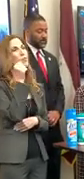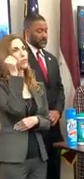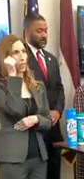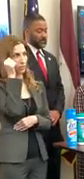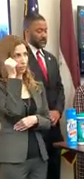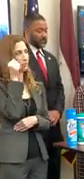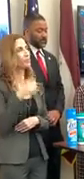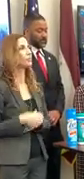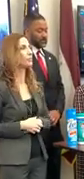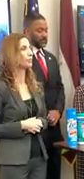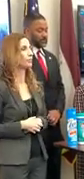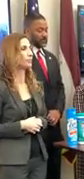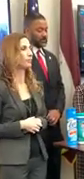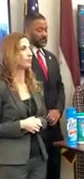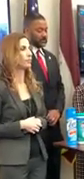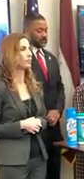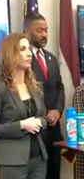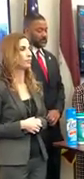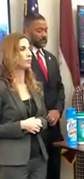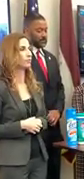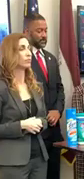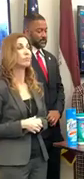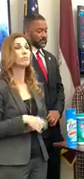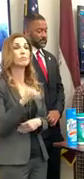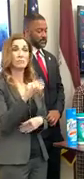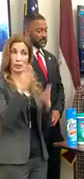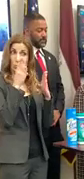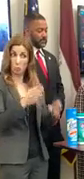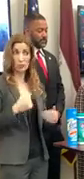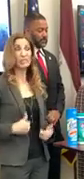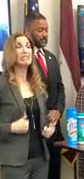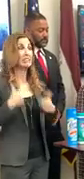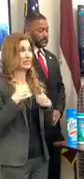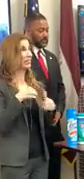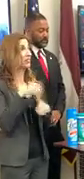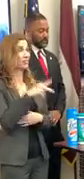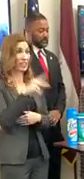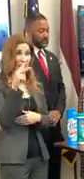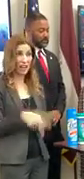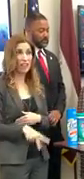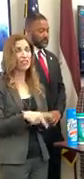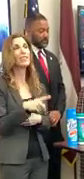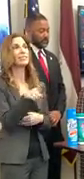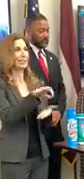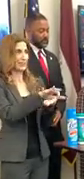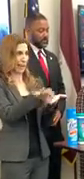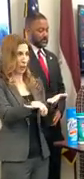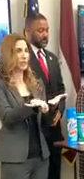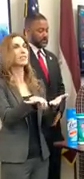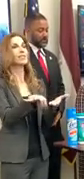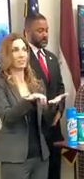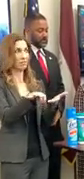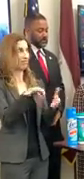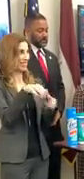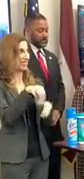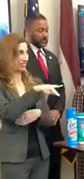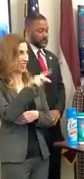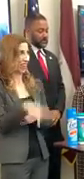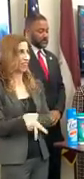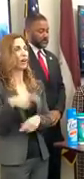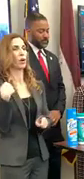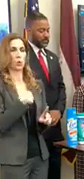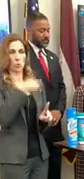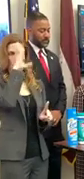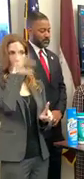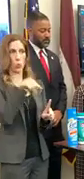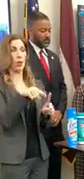yesterday. Although this individual lives in Philadelphia and is being counted in Philadelphia, we are